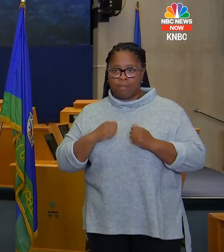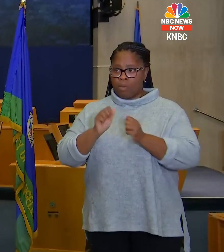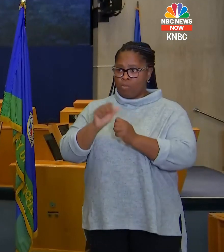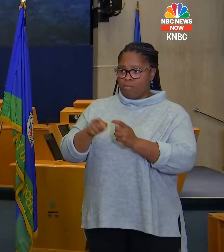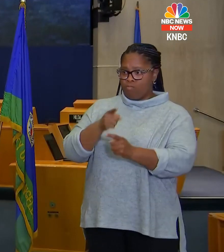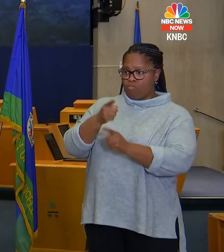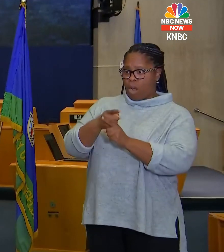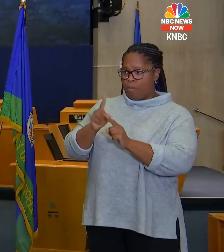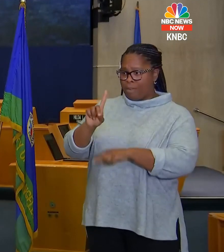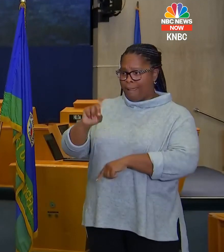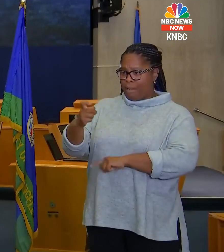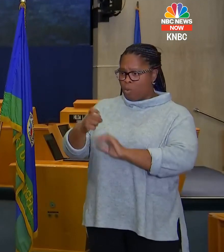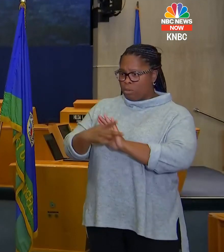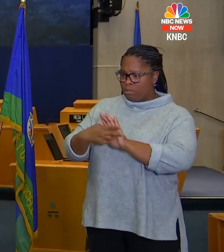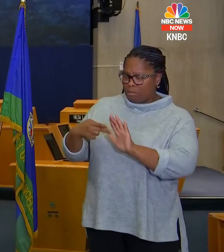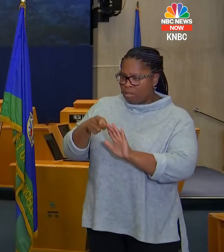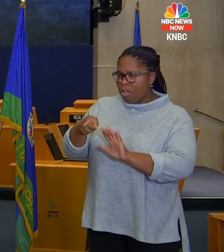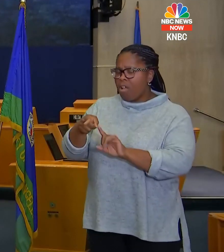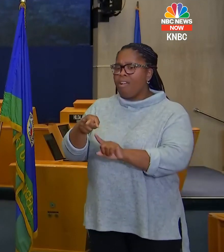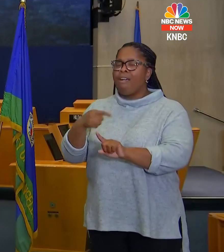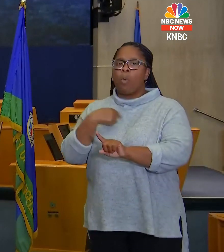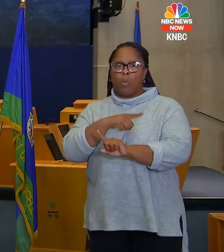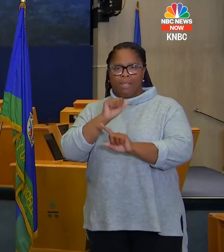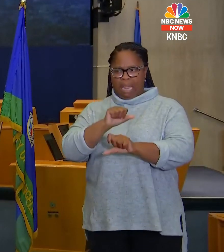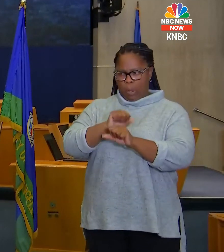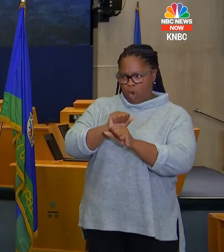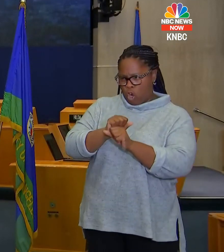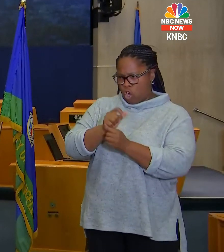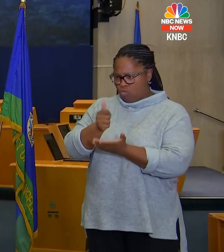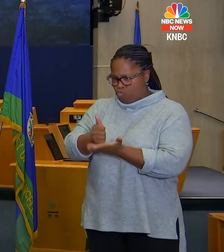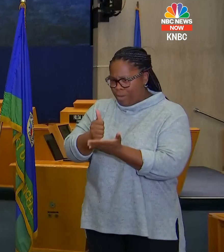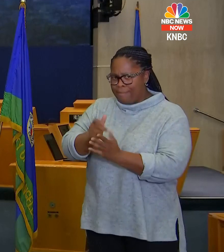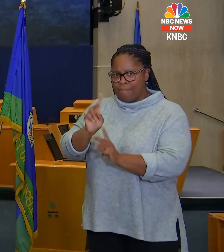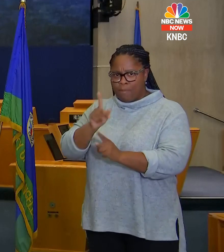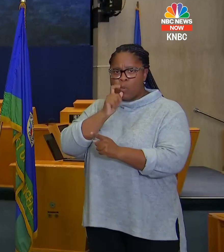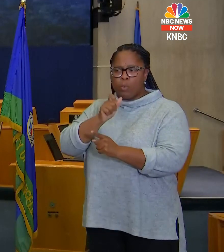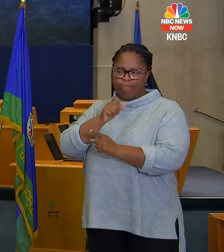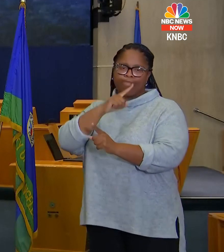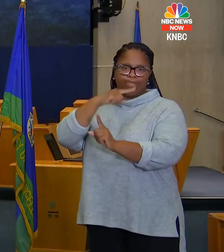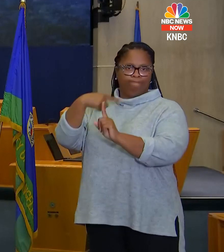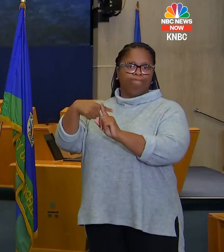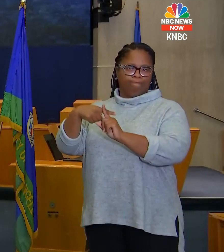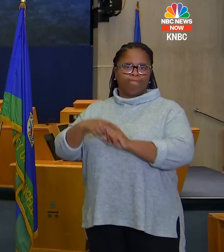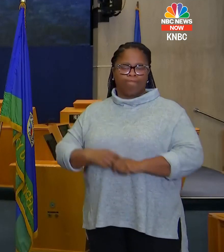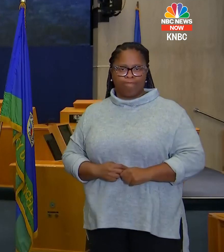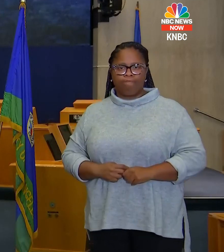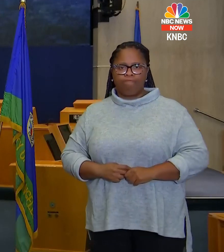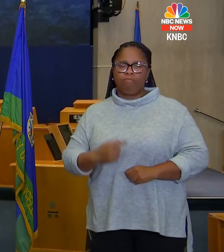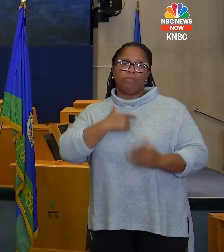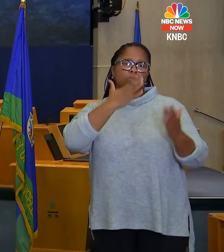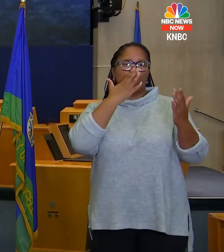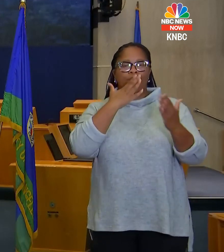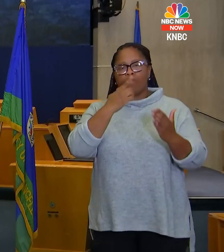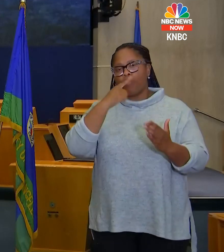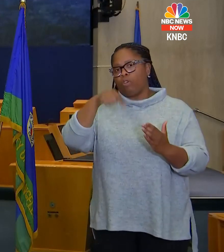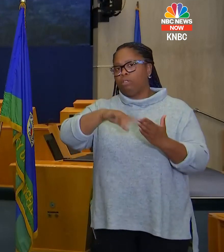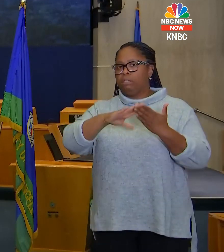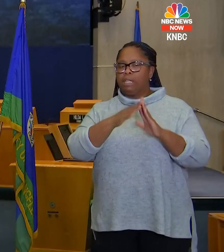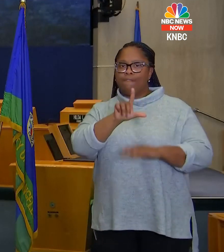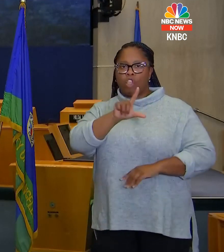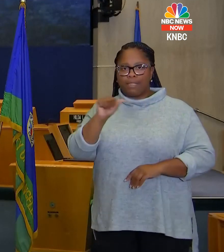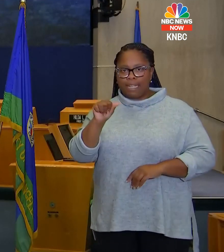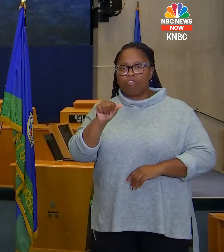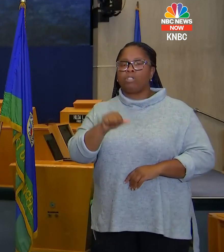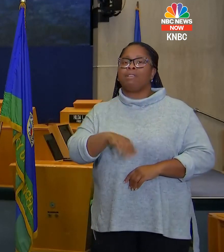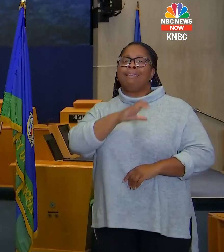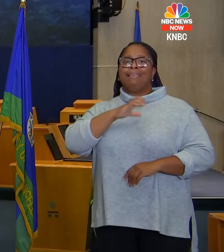diagnosis, we can work to treat those patients who do test positive. I am grateful to the City of Los Angeles